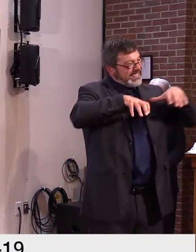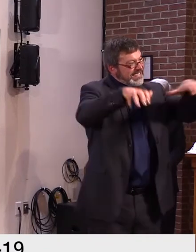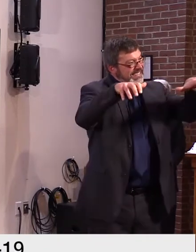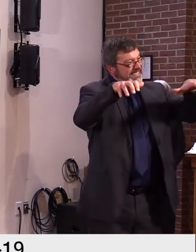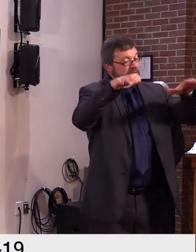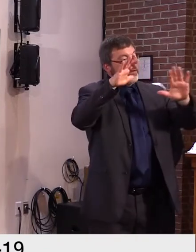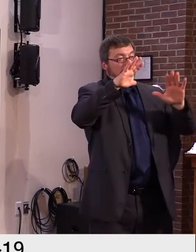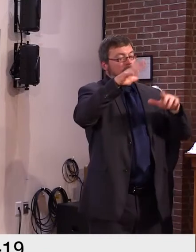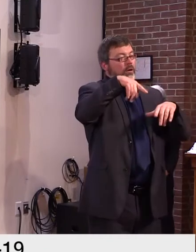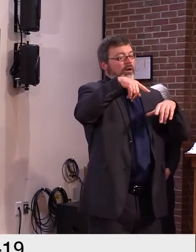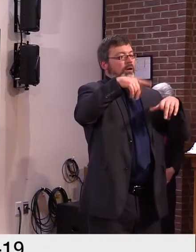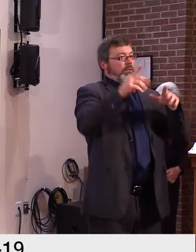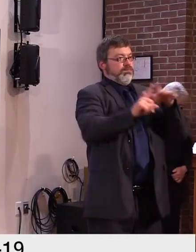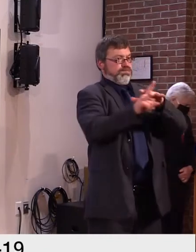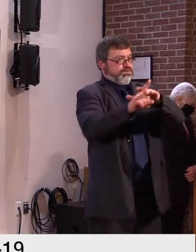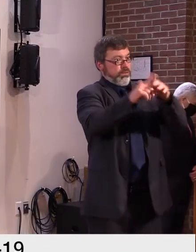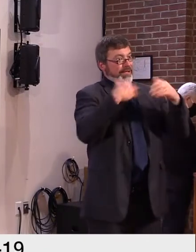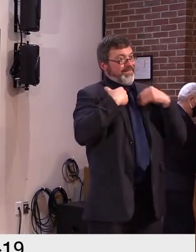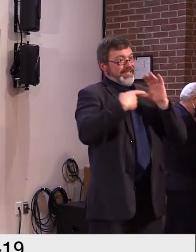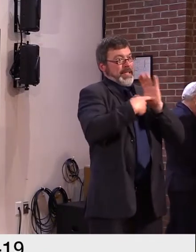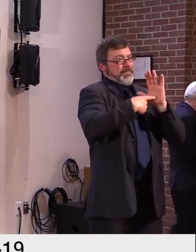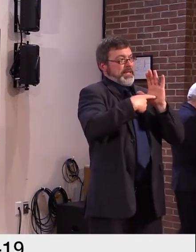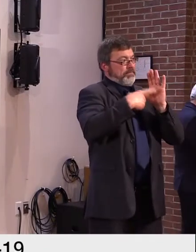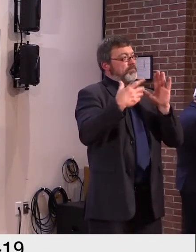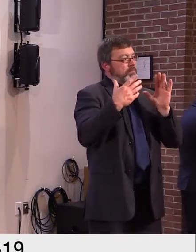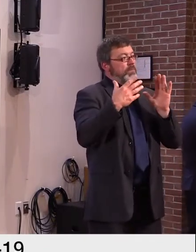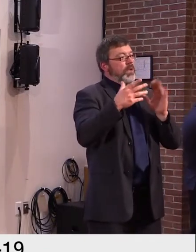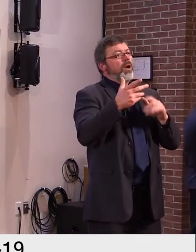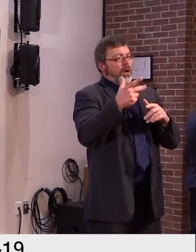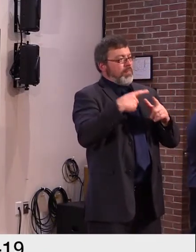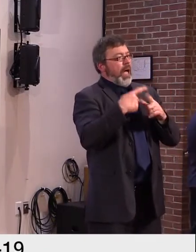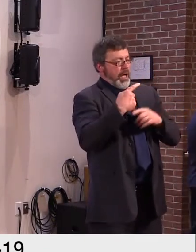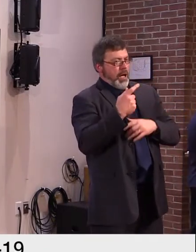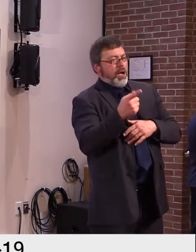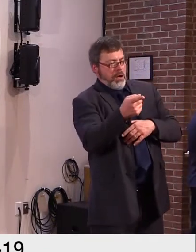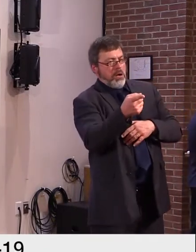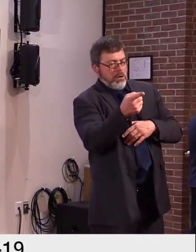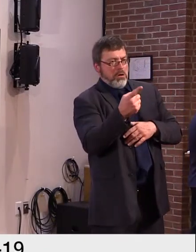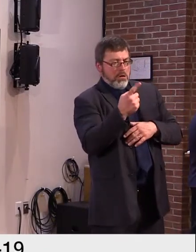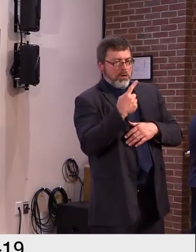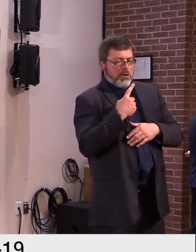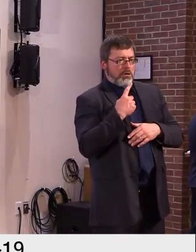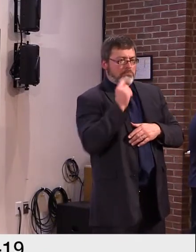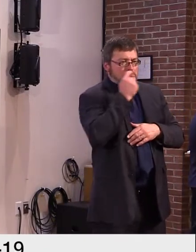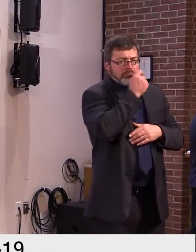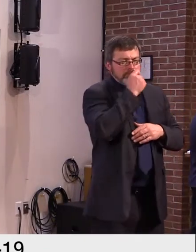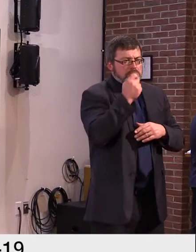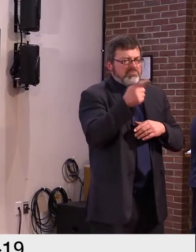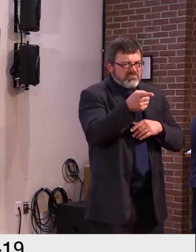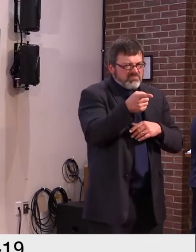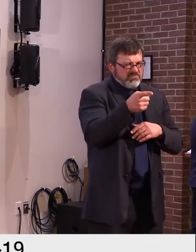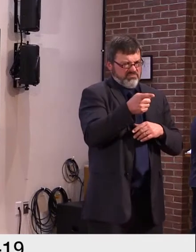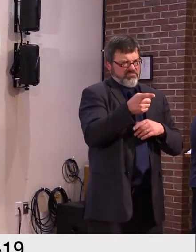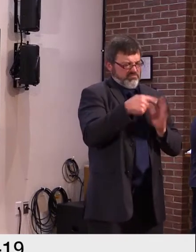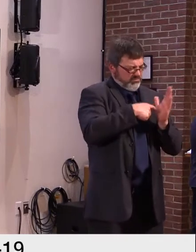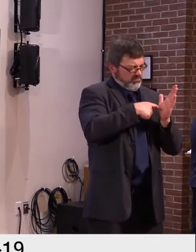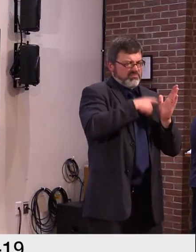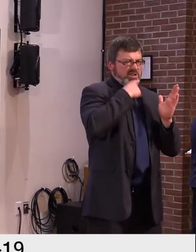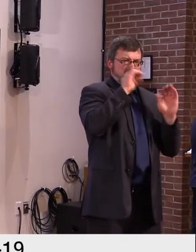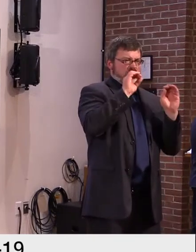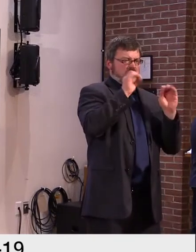that's really a true negative, and maybe I should confirm that with a PCR to see if that patient really does have COVID, because it has such